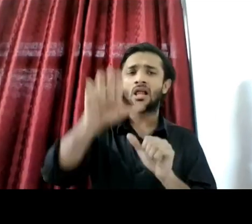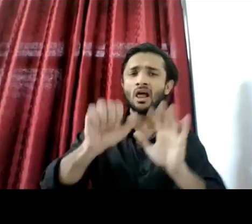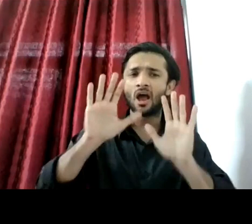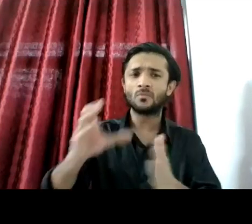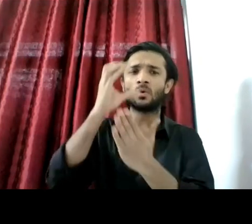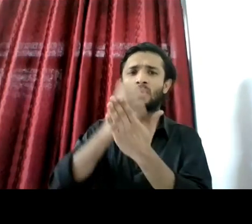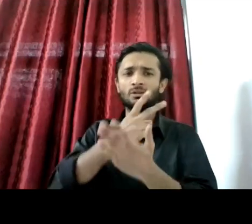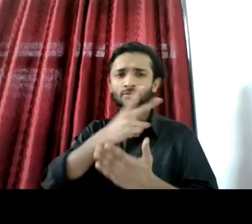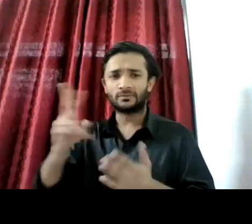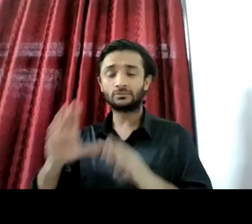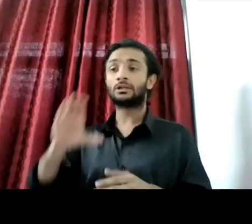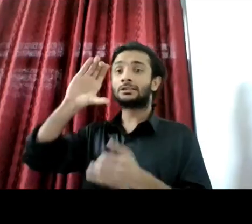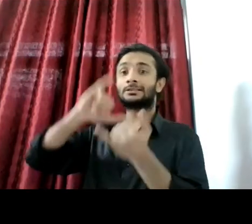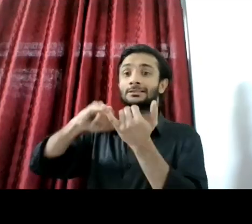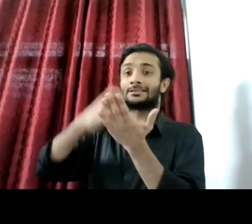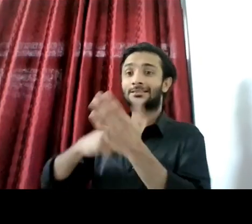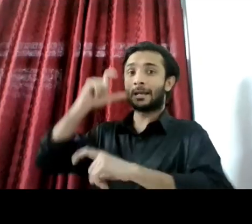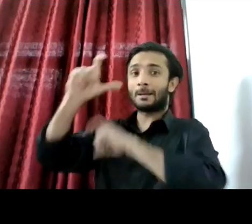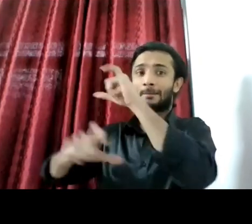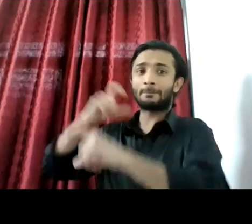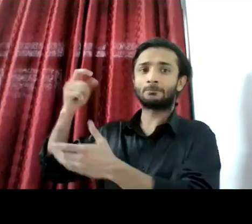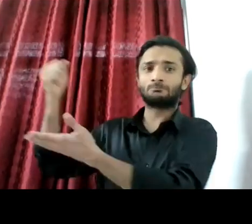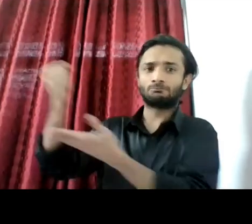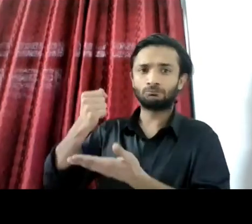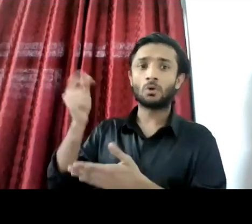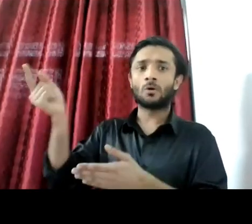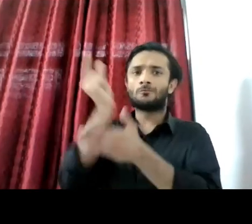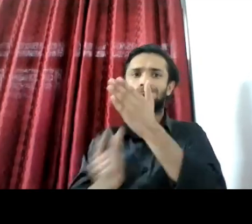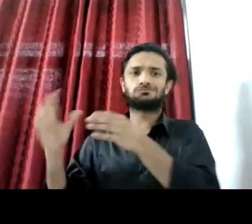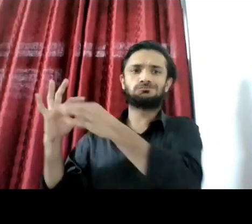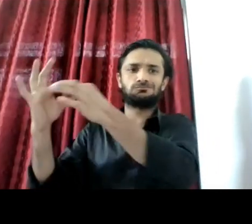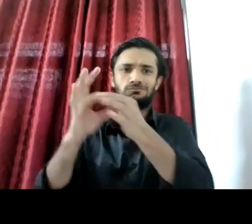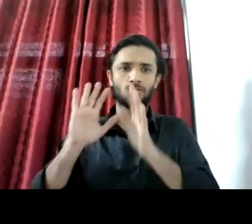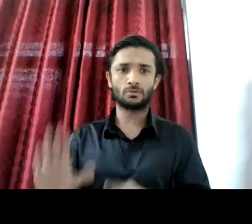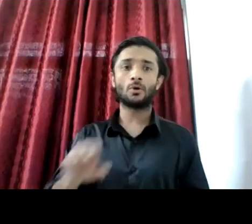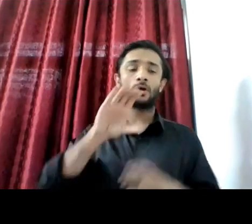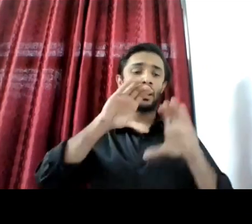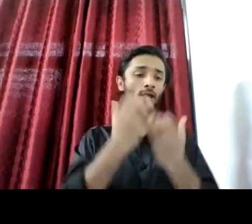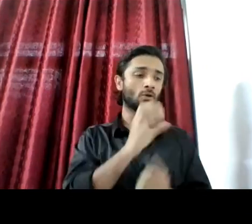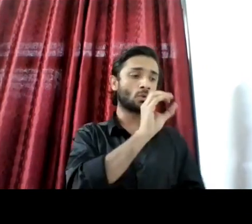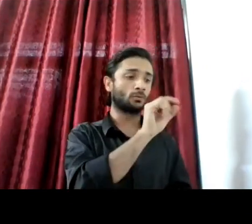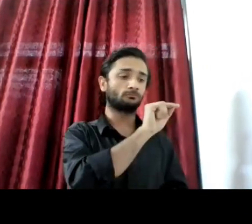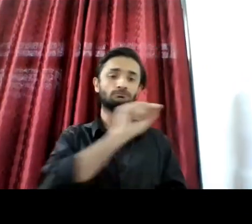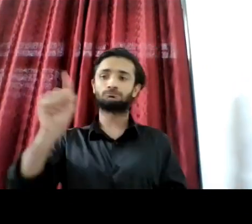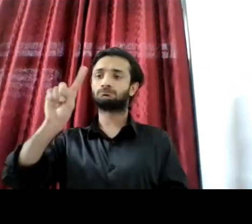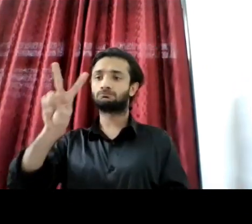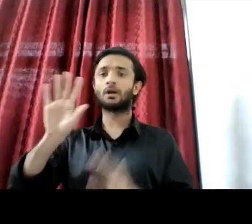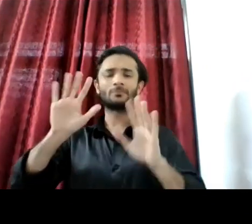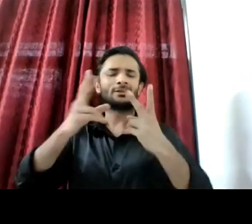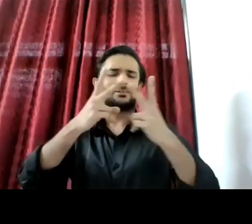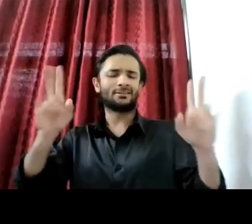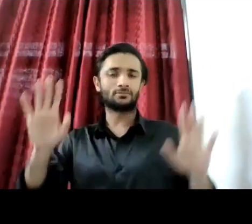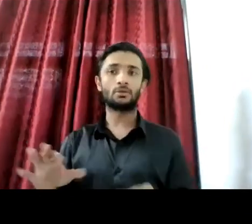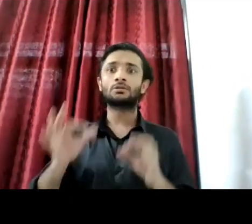curriculum, providing teachers accessibility, and obviously we have MOUs and